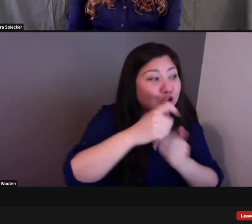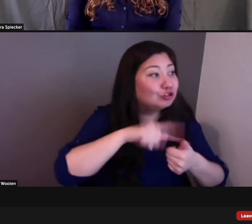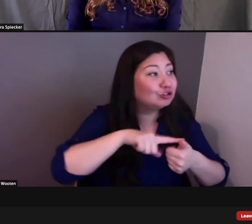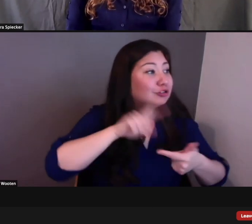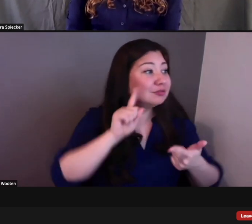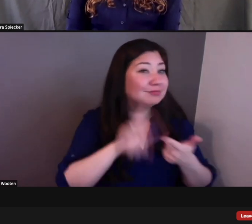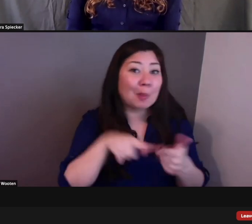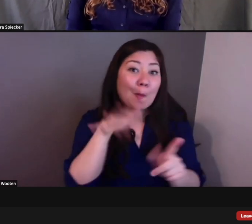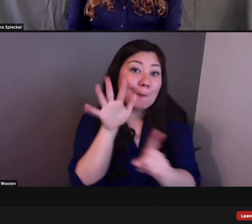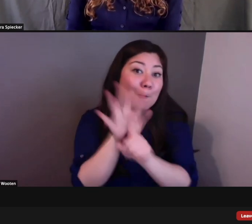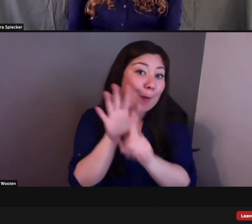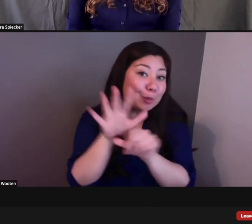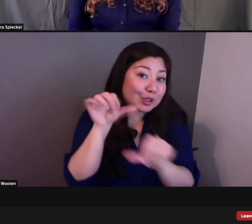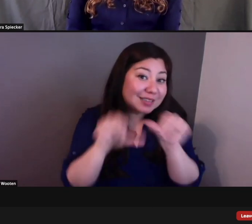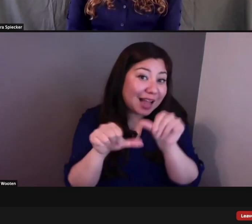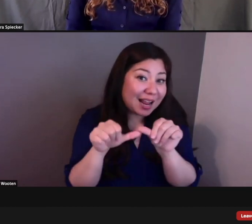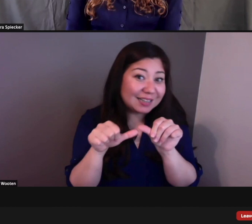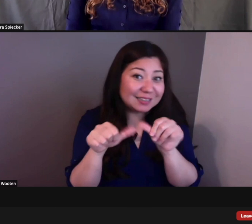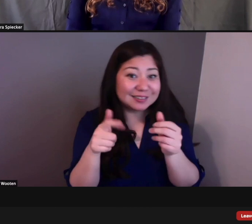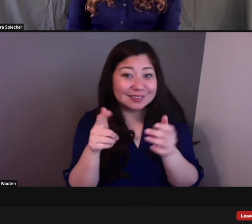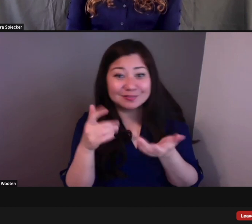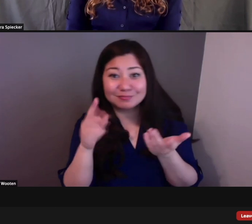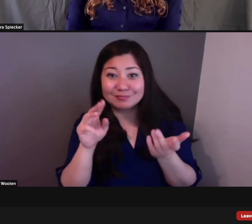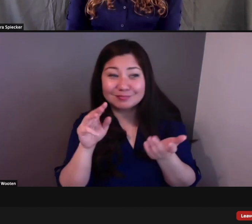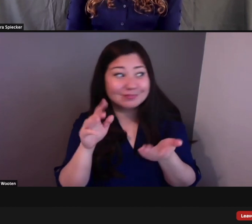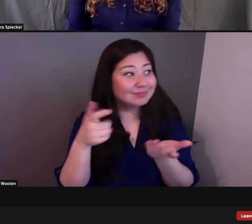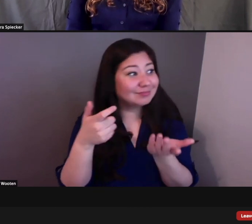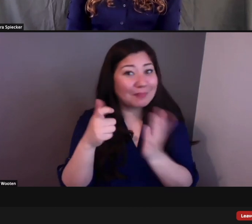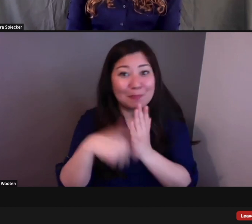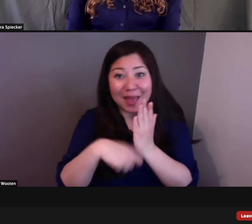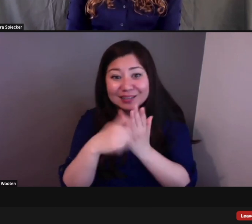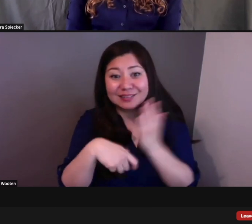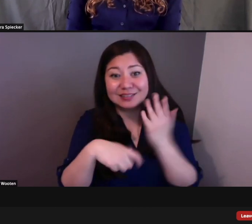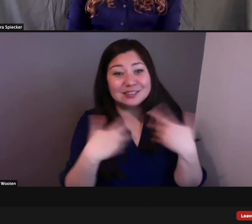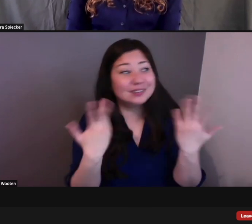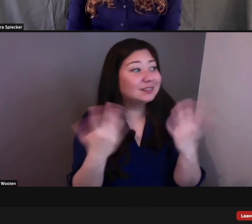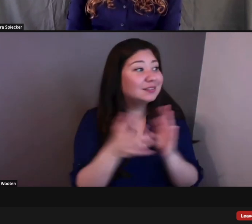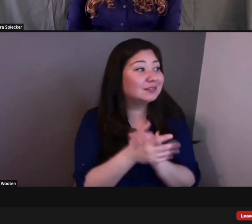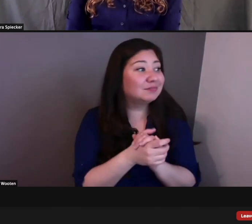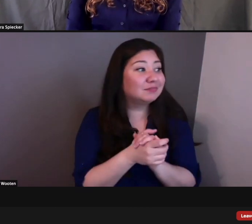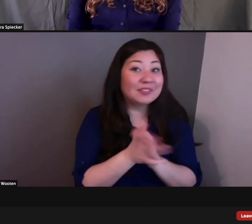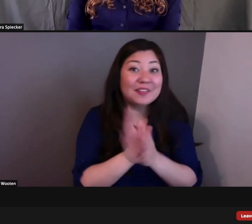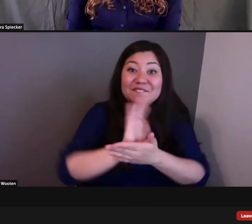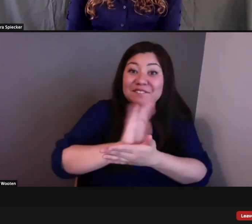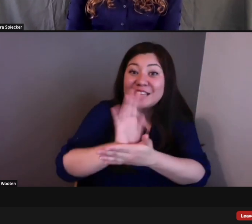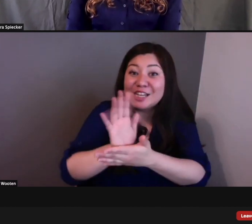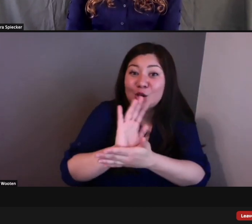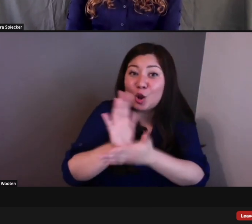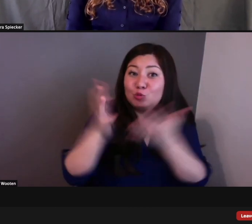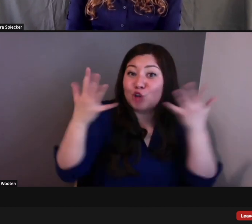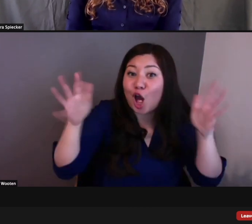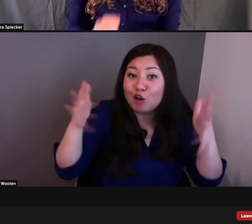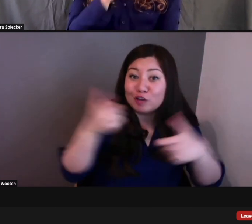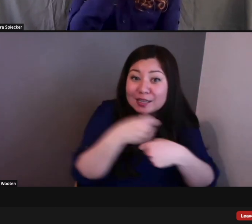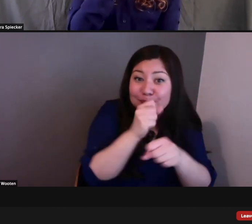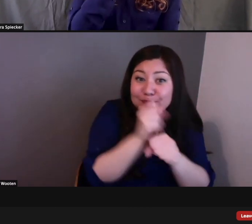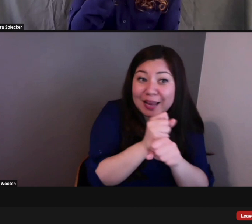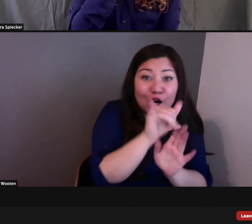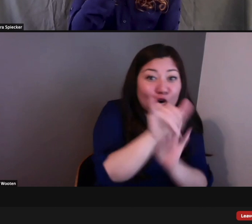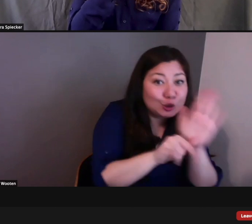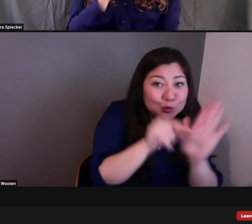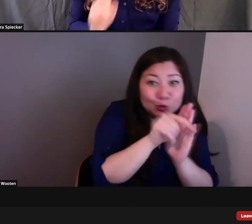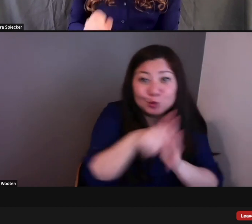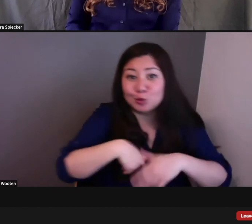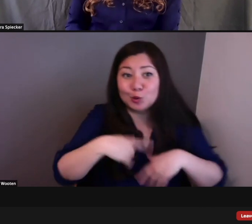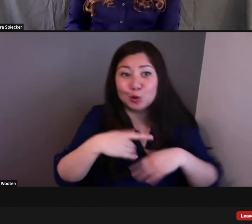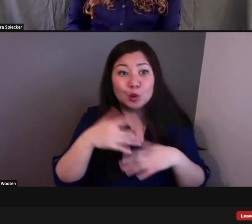So we think of a topic, we research and whatnot. We try to make sure we have all the